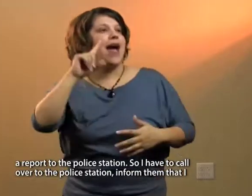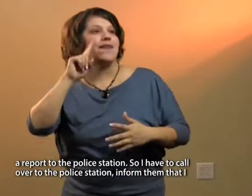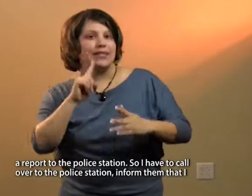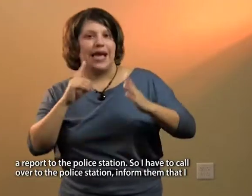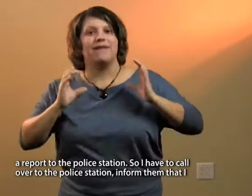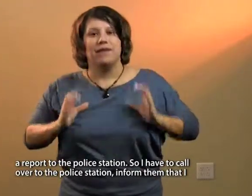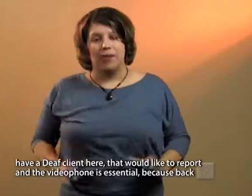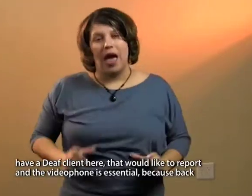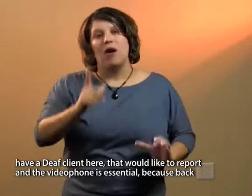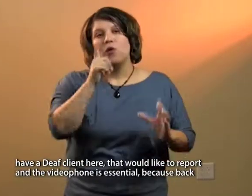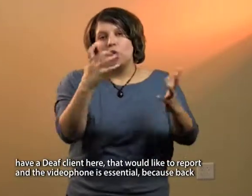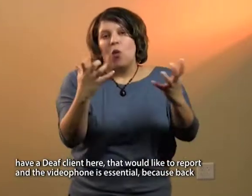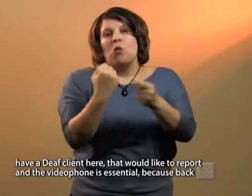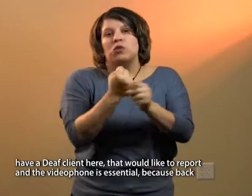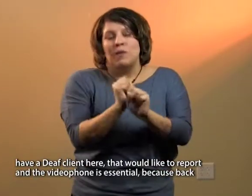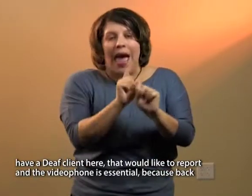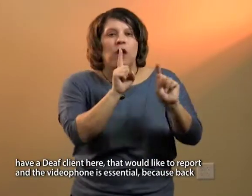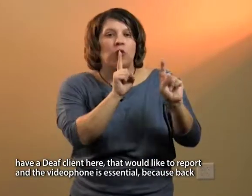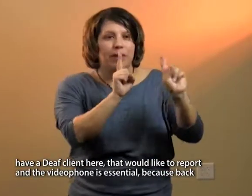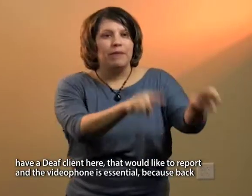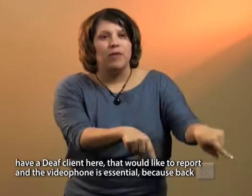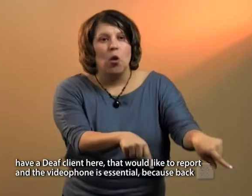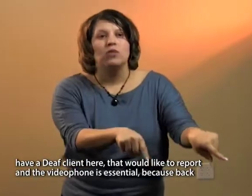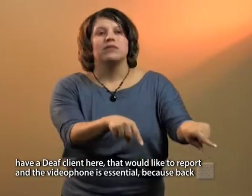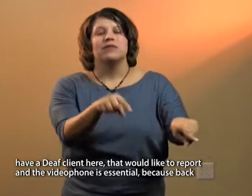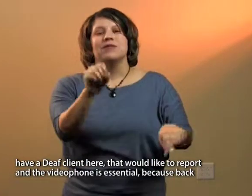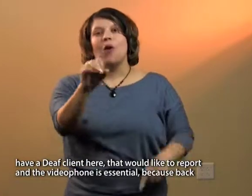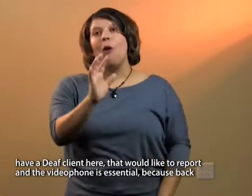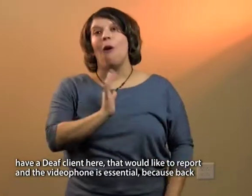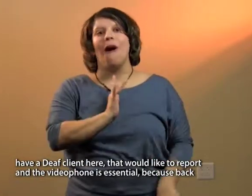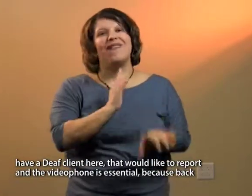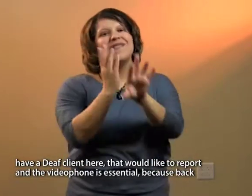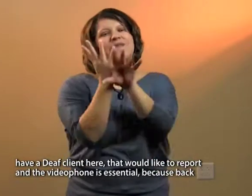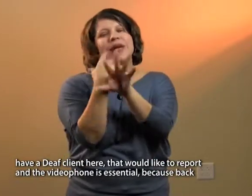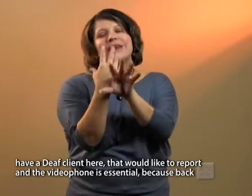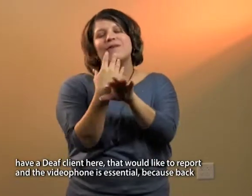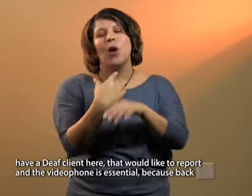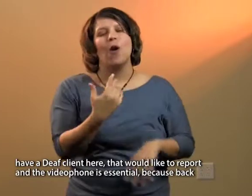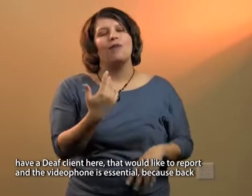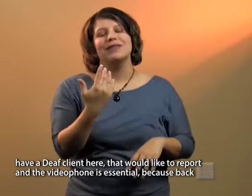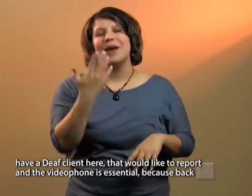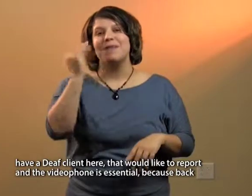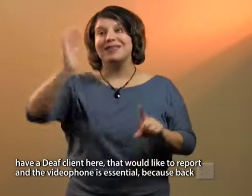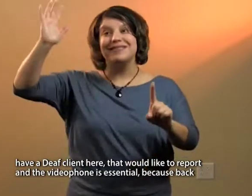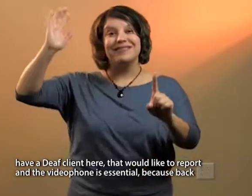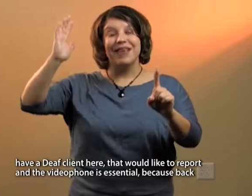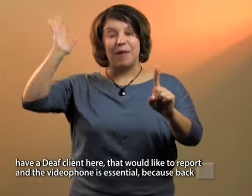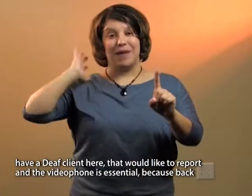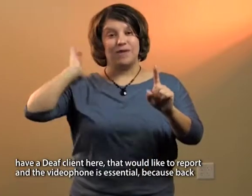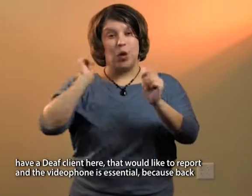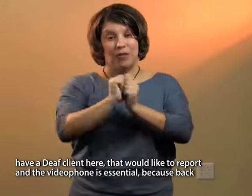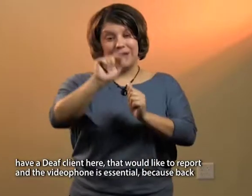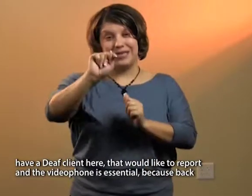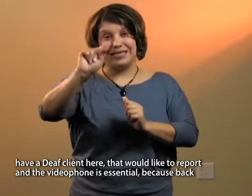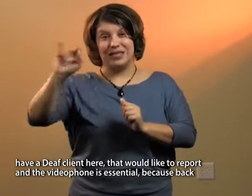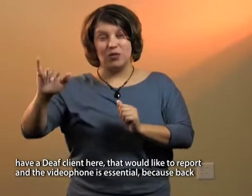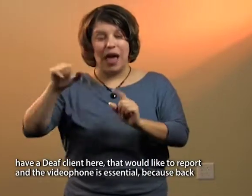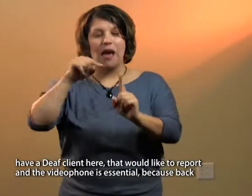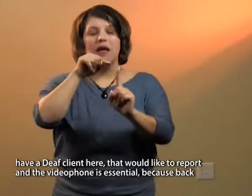inform them that i have a deaf client here that would like to report and the video phone is essential because